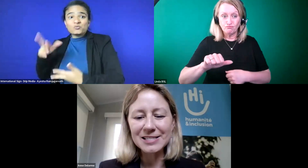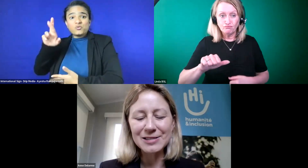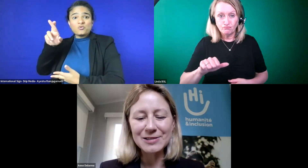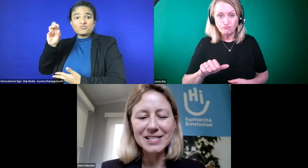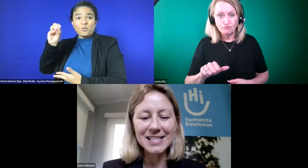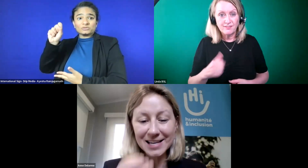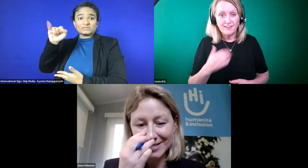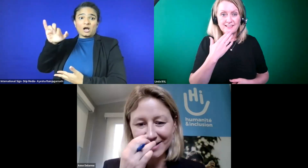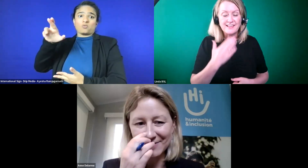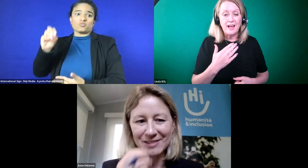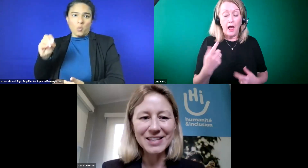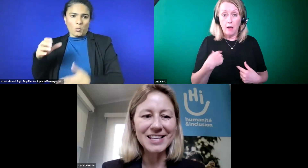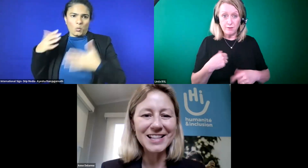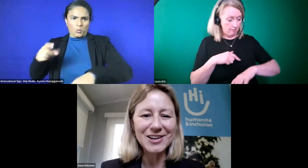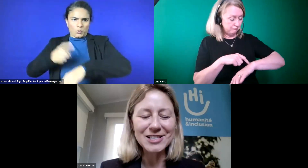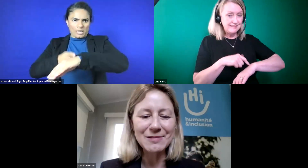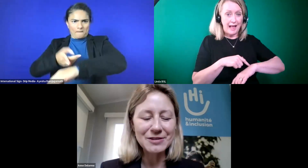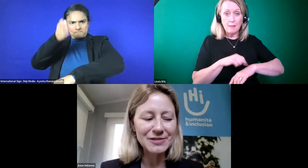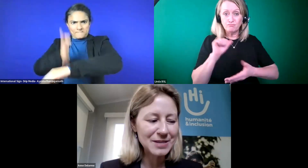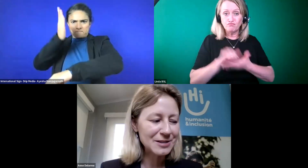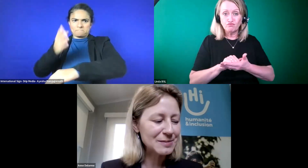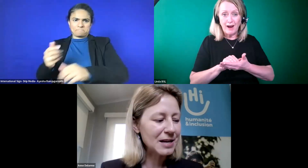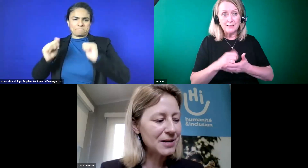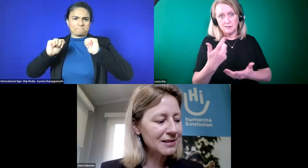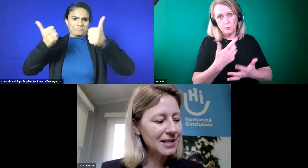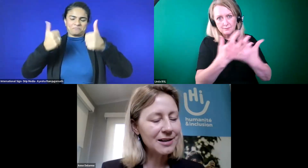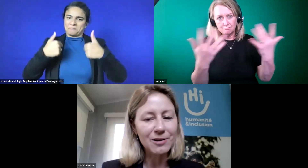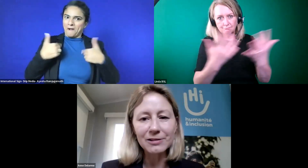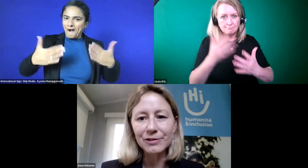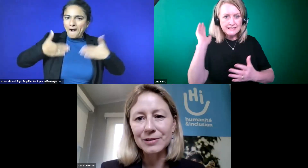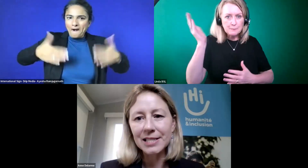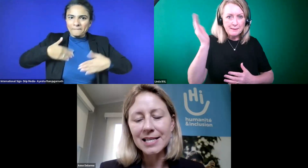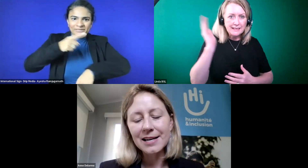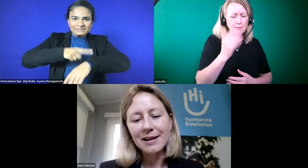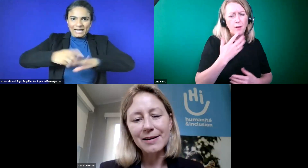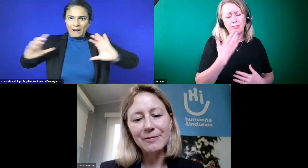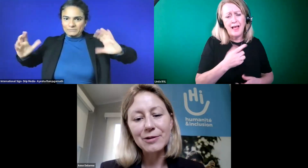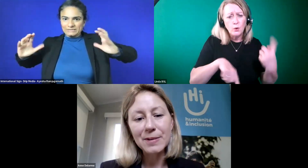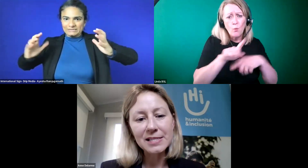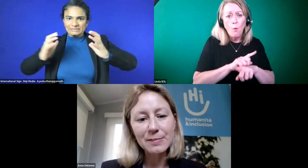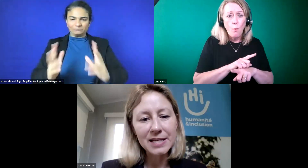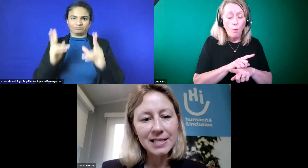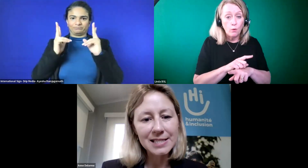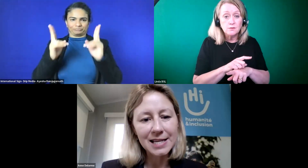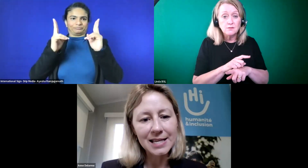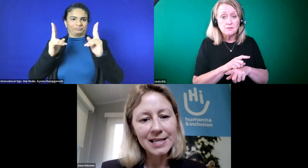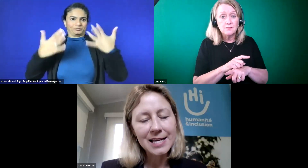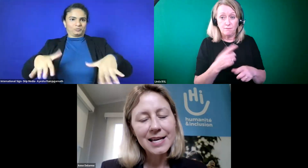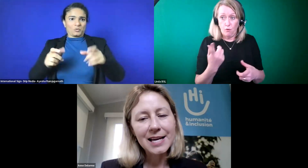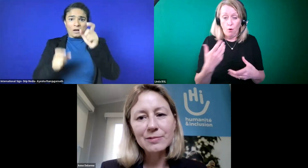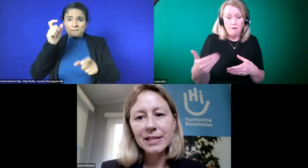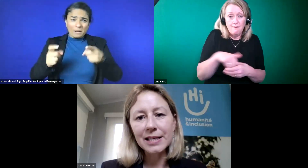we managed to stay on time given the large number of speakers. But I want to thank all of you for participating